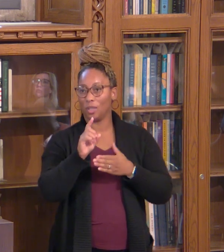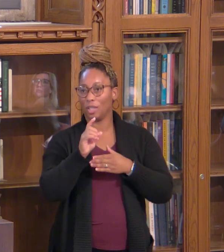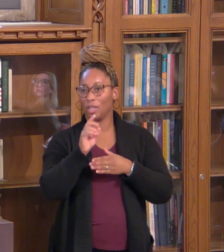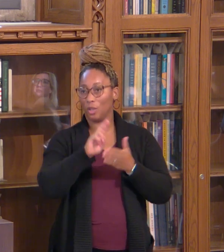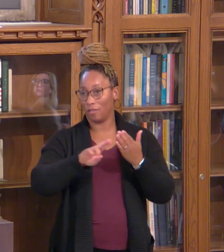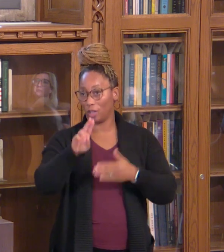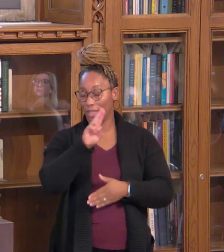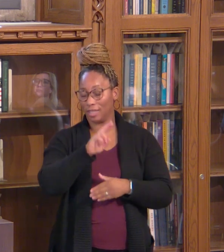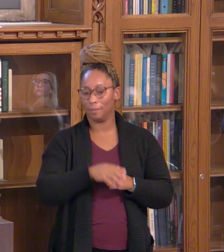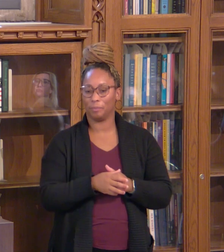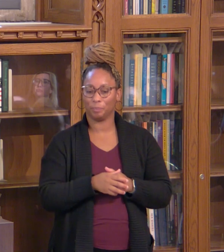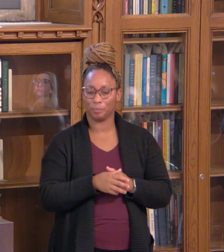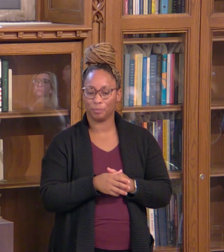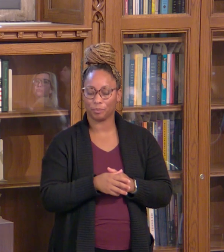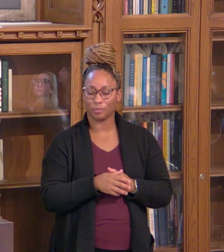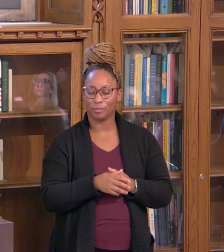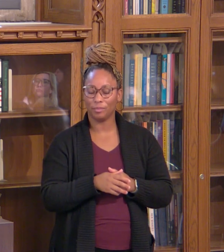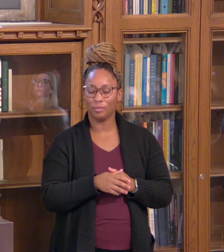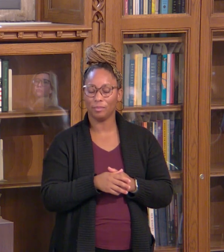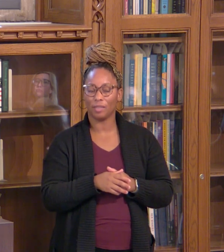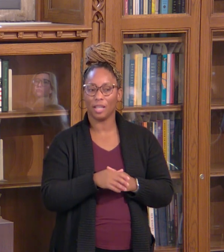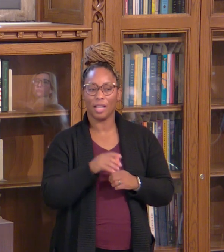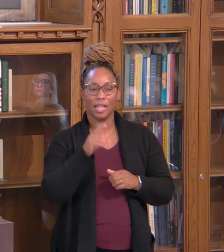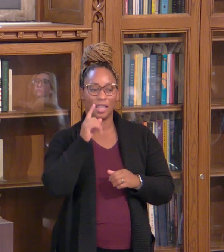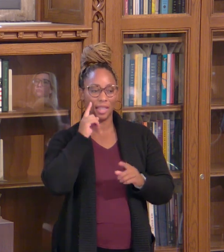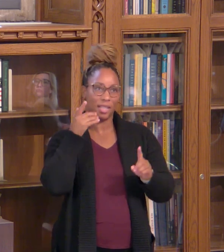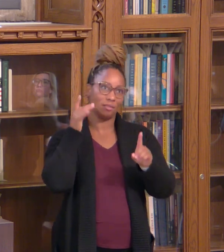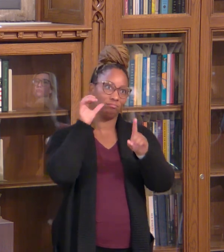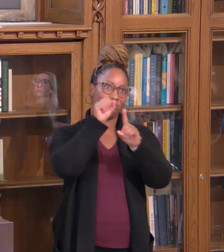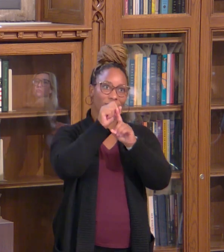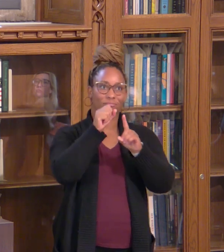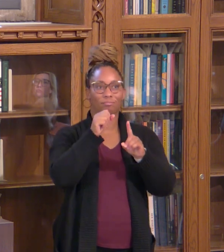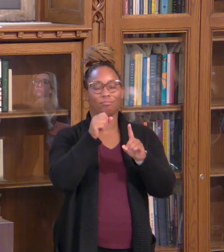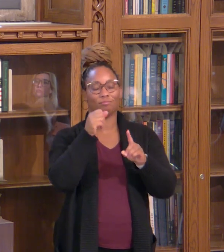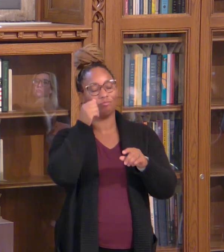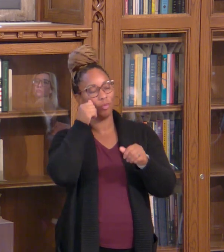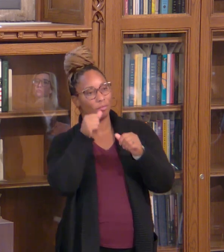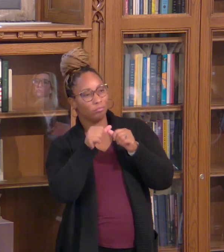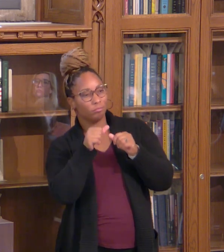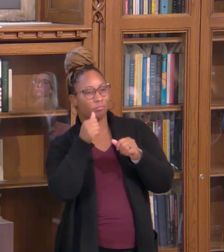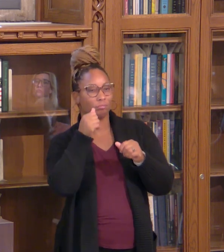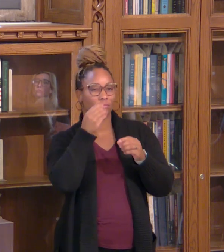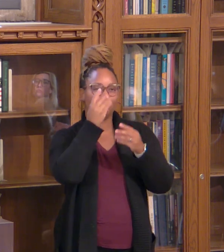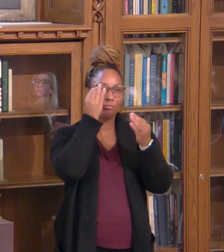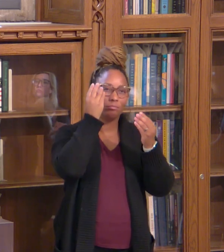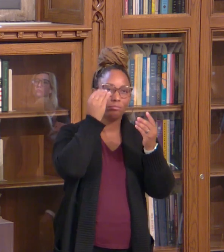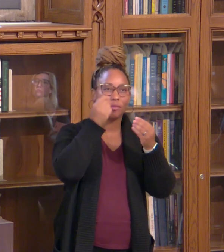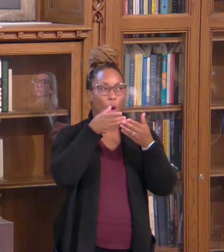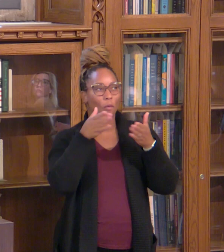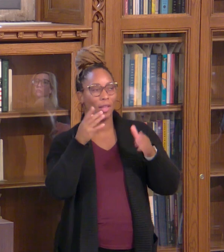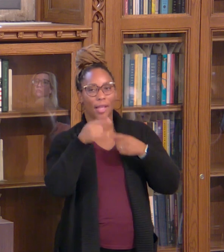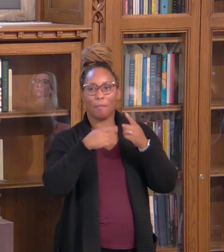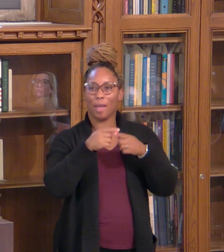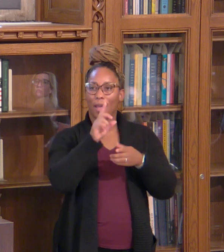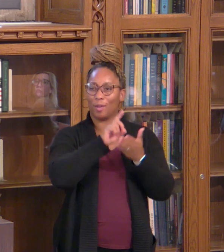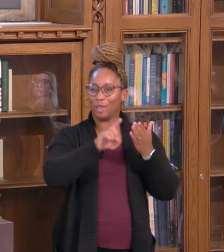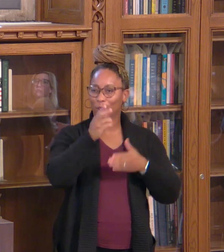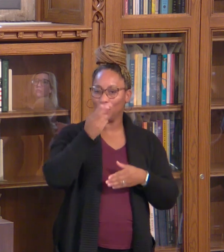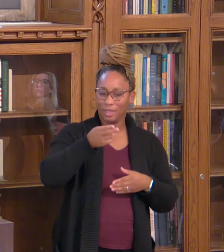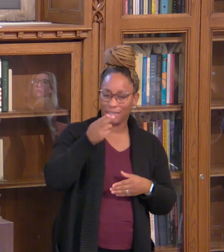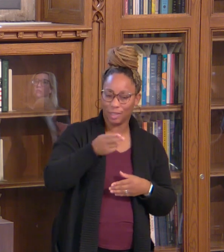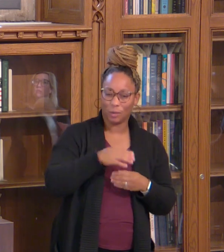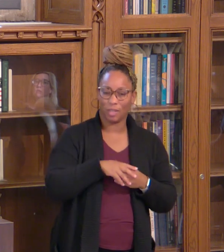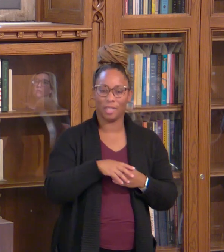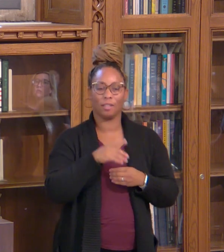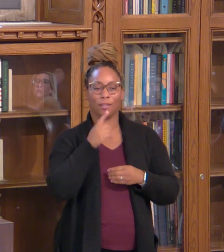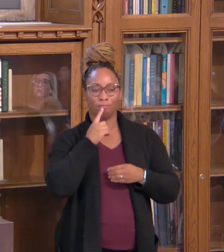Milestone provides an opportunity to reflect candidly thoughtfully openly on Duke's history take stock of